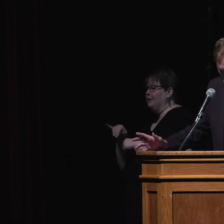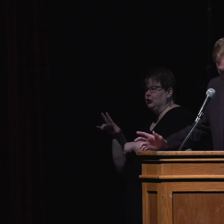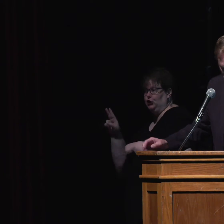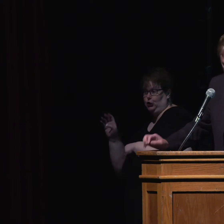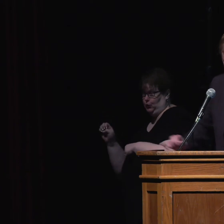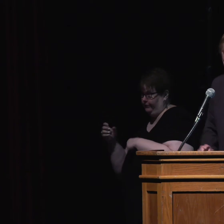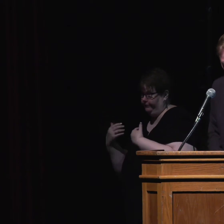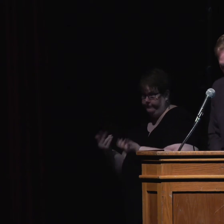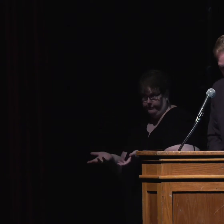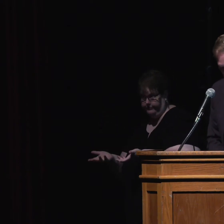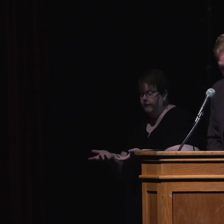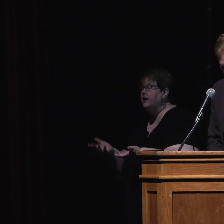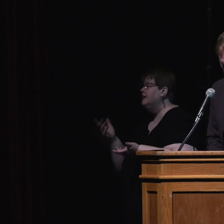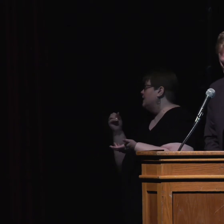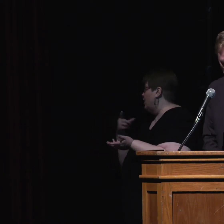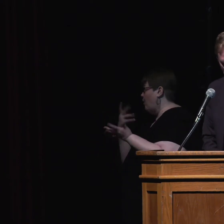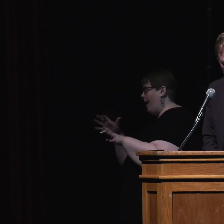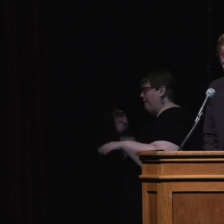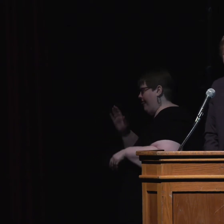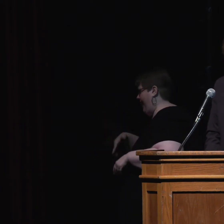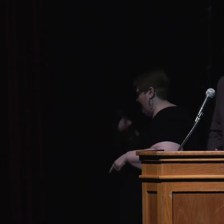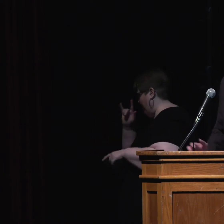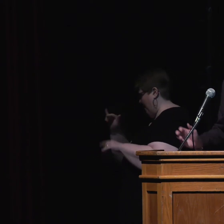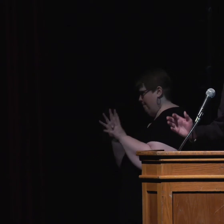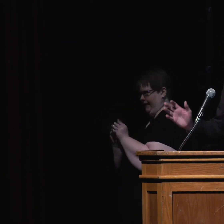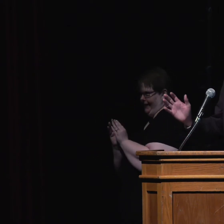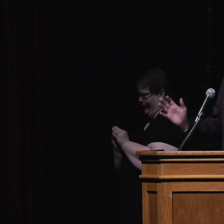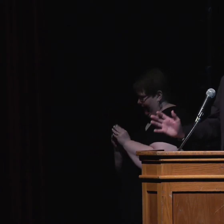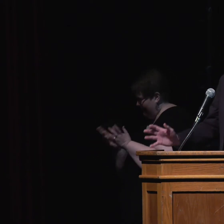June. So we don't want to be late for that.